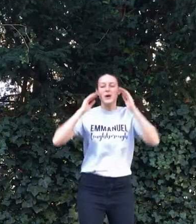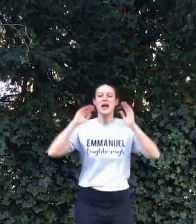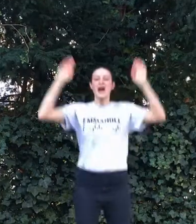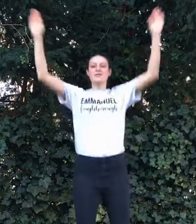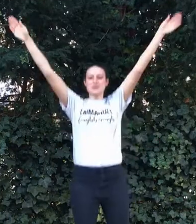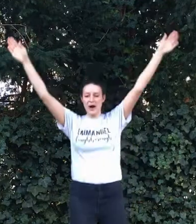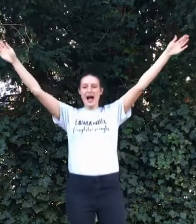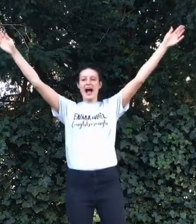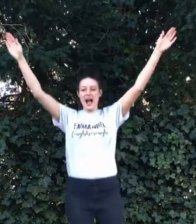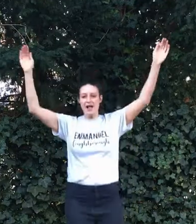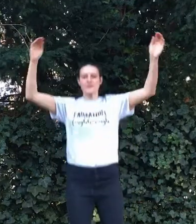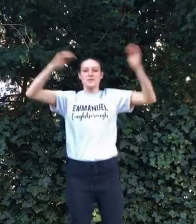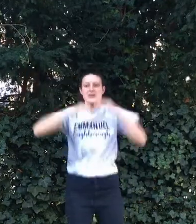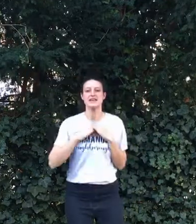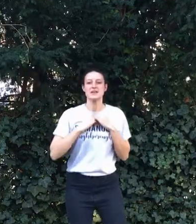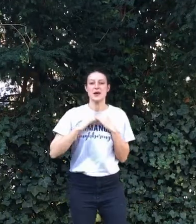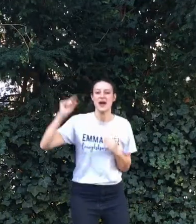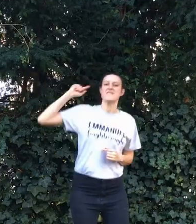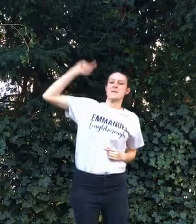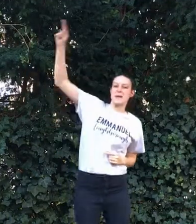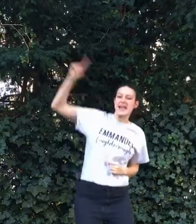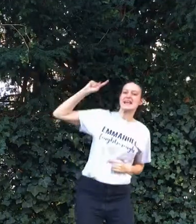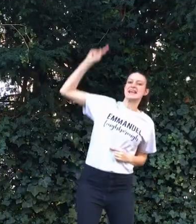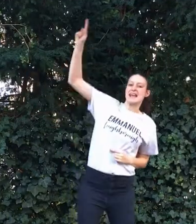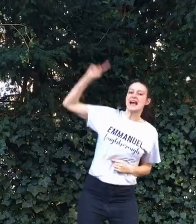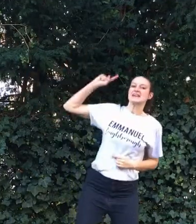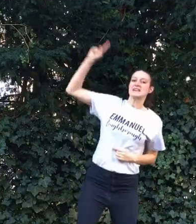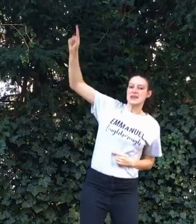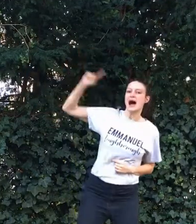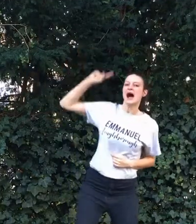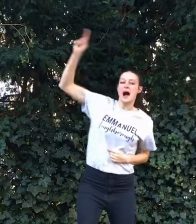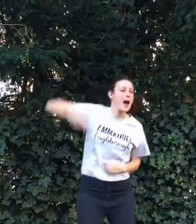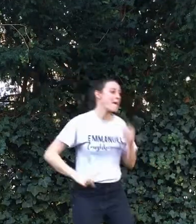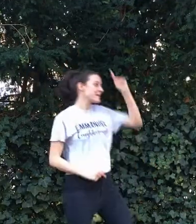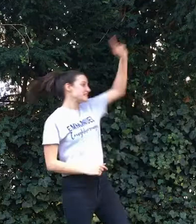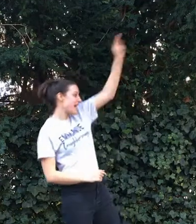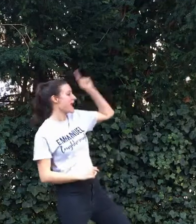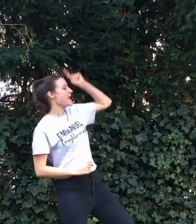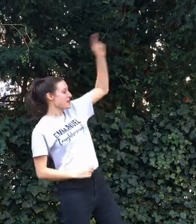your love is wild for me. Your love for me cannot be taken.